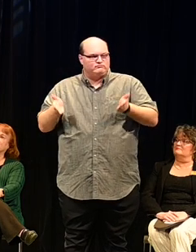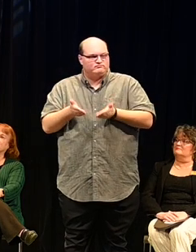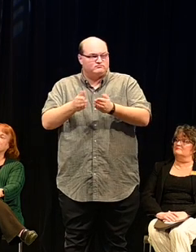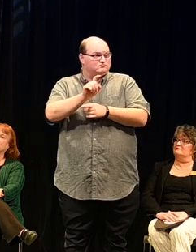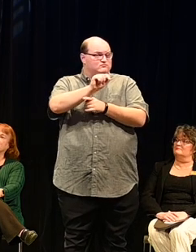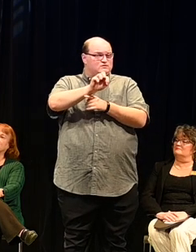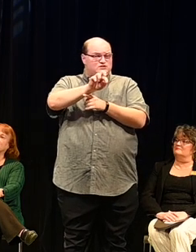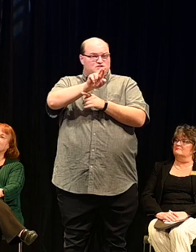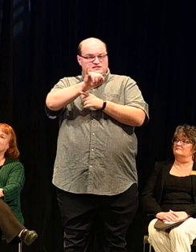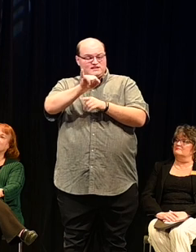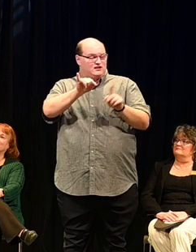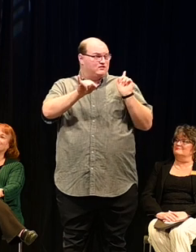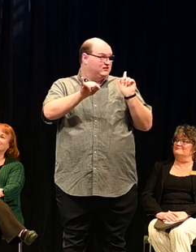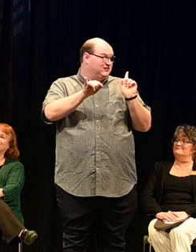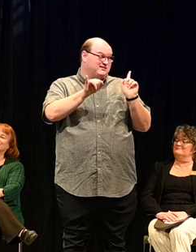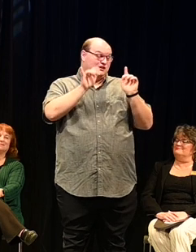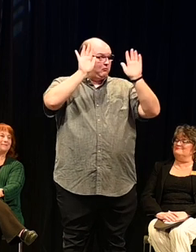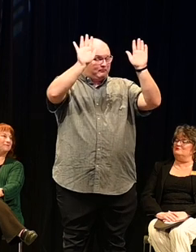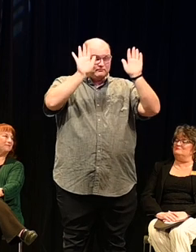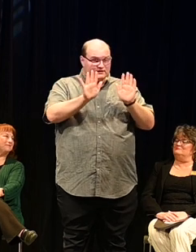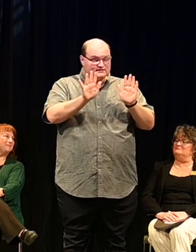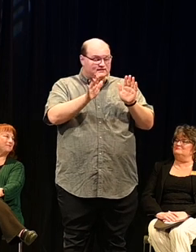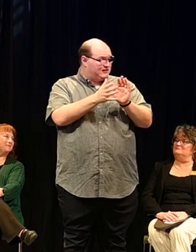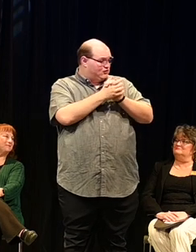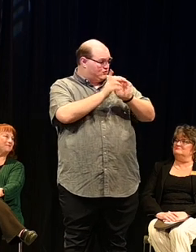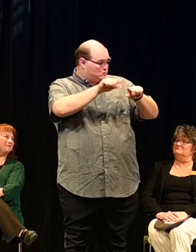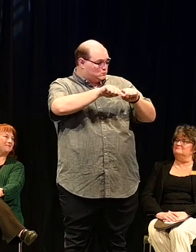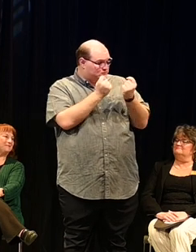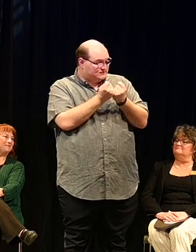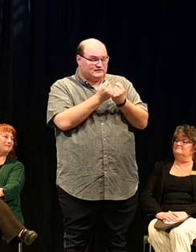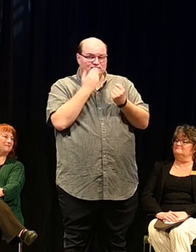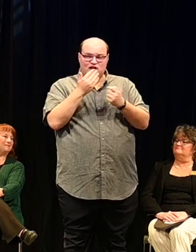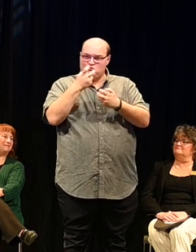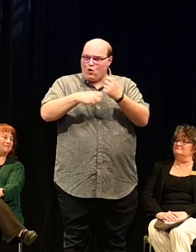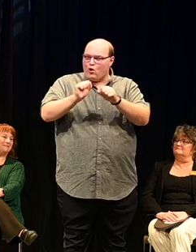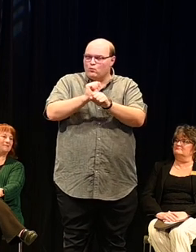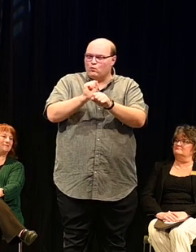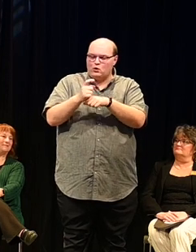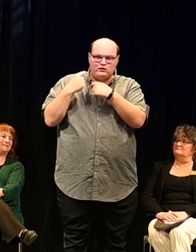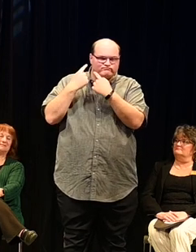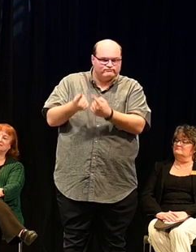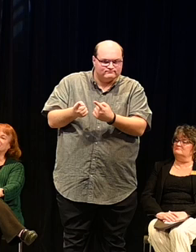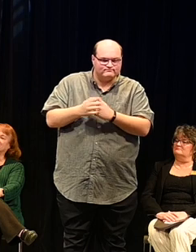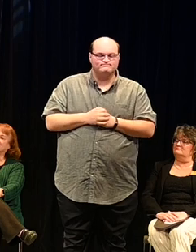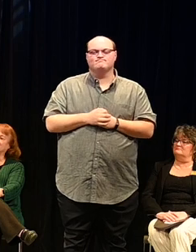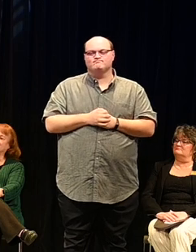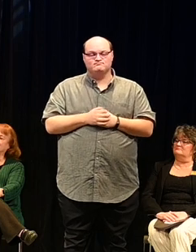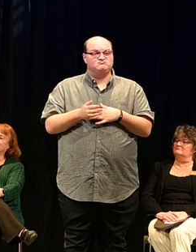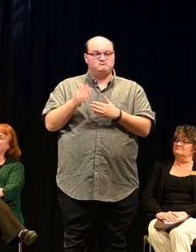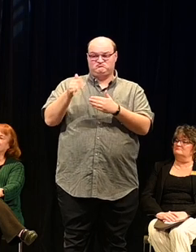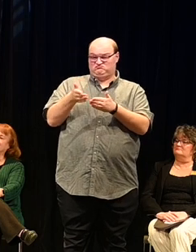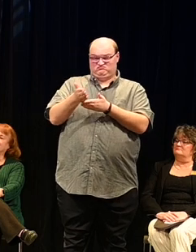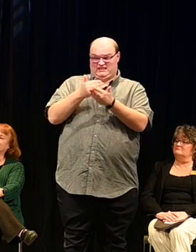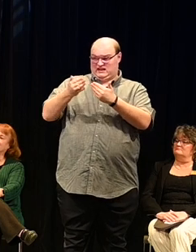Terry, you are simply amazing, and congratulations to your team. Thank you for all of your hard work. As you embark on your next